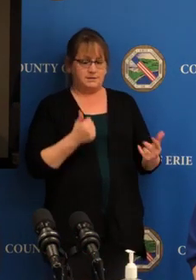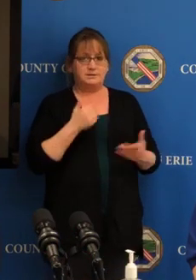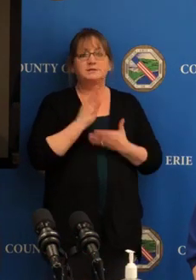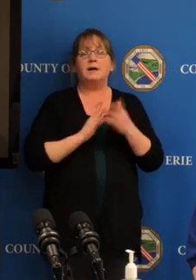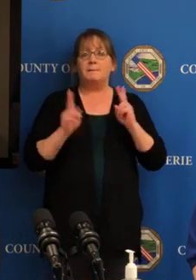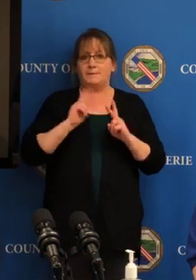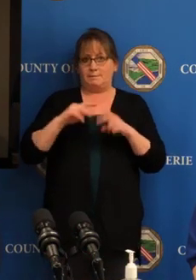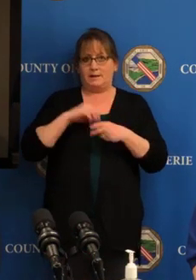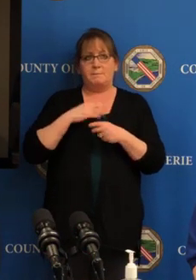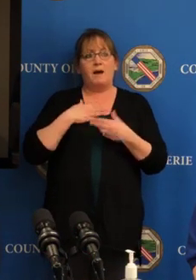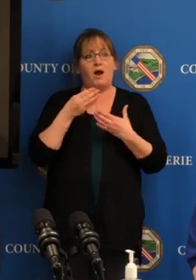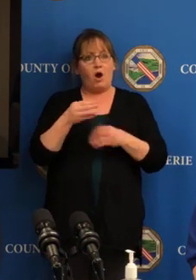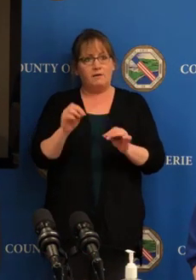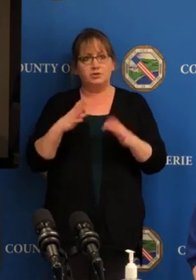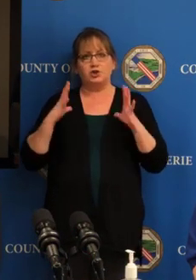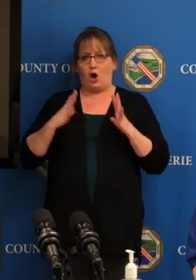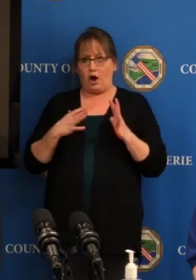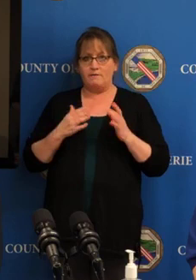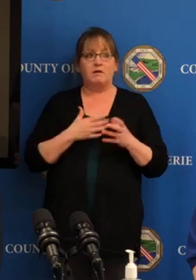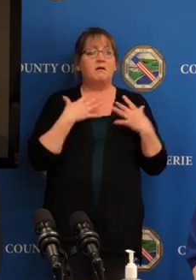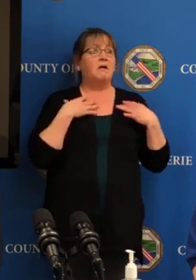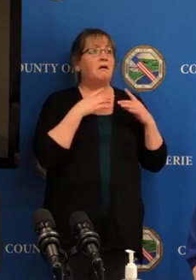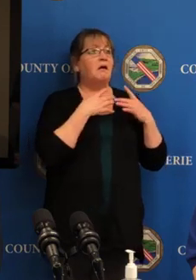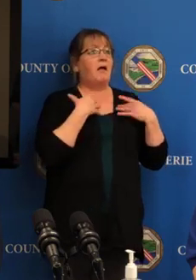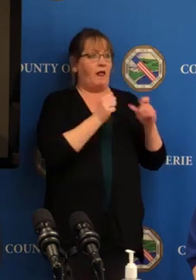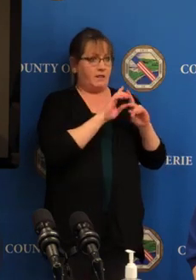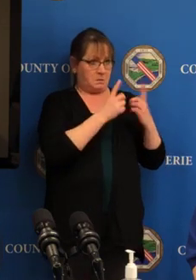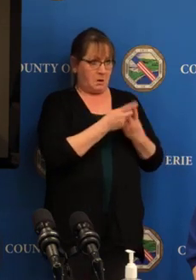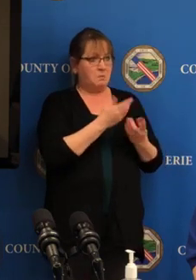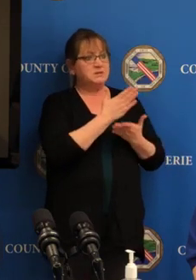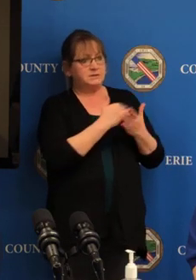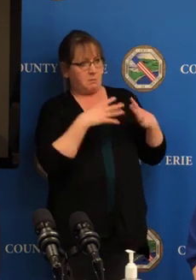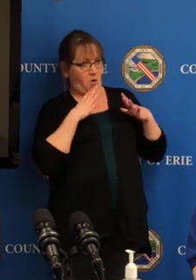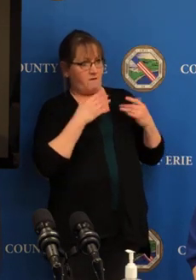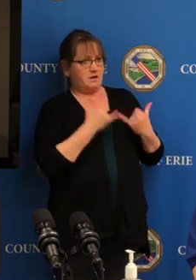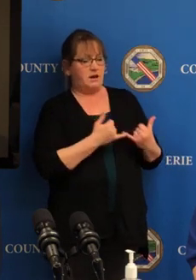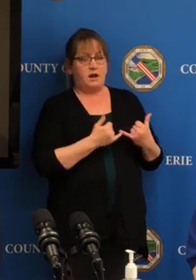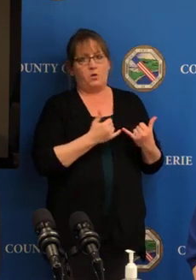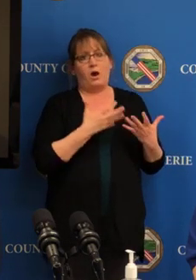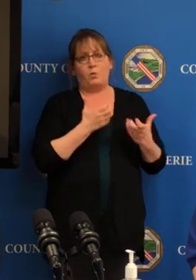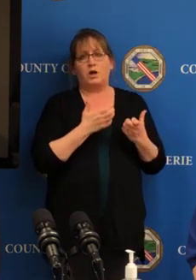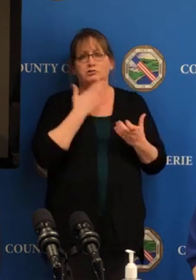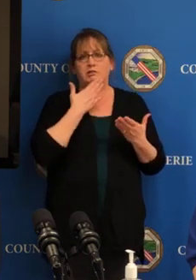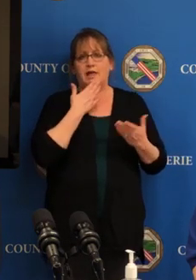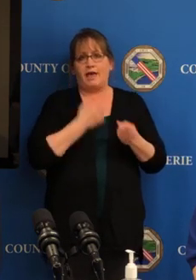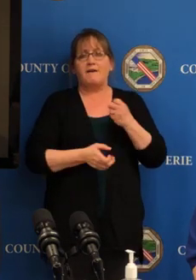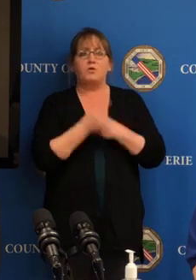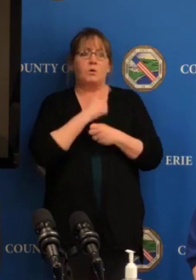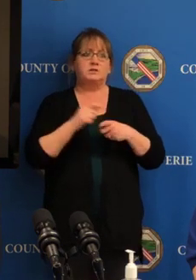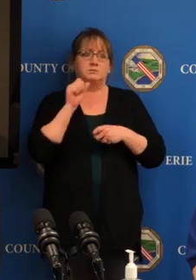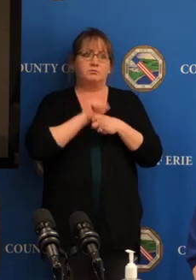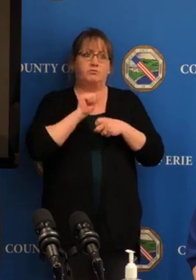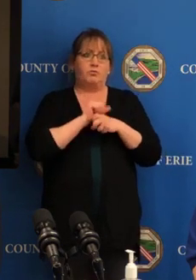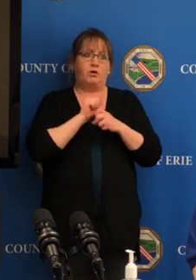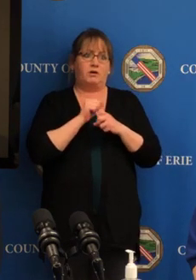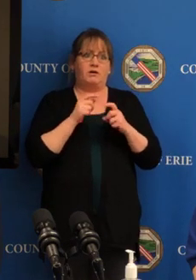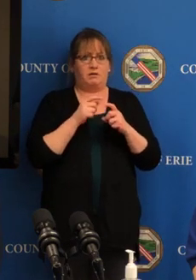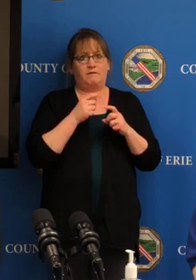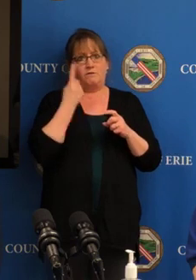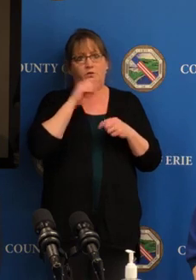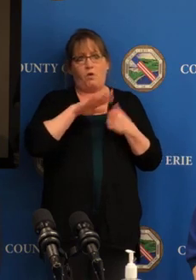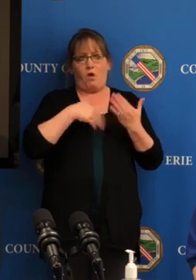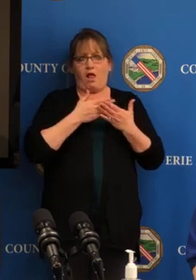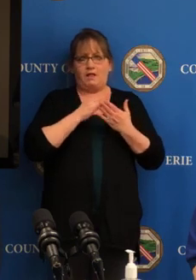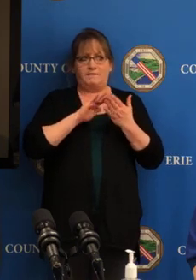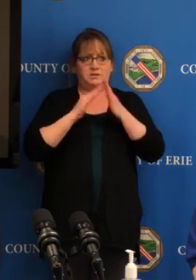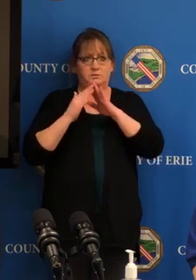office who have off today. There's some people in the health department who have off today. And I just want to thank each and every one of the individuals who's been working on behalf of the greater community for the